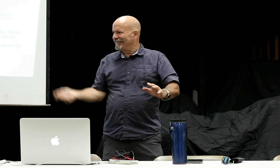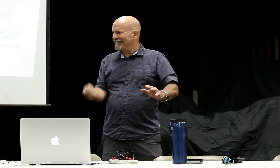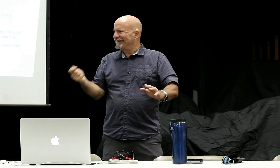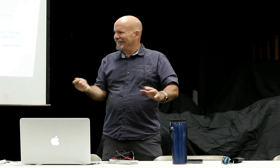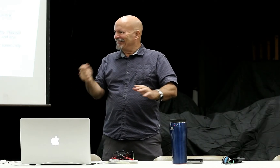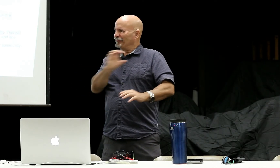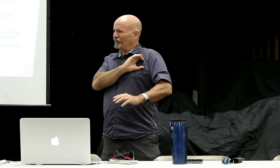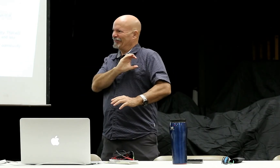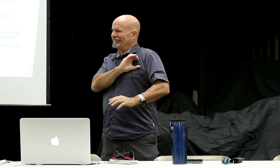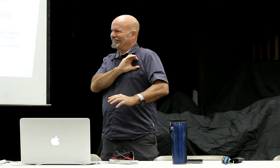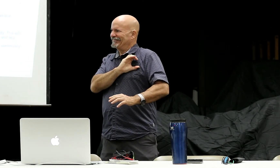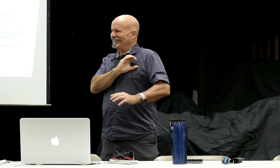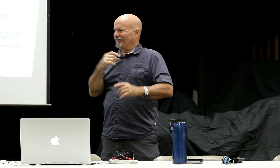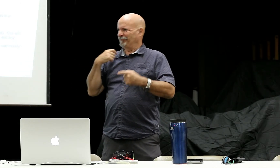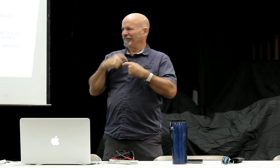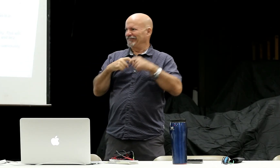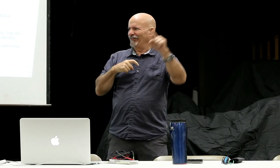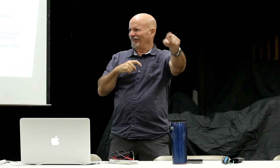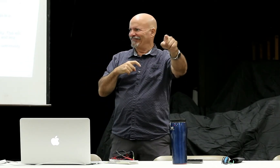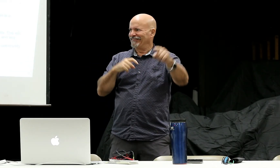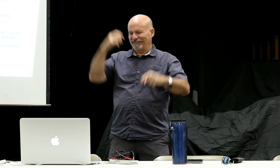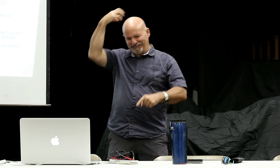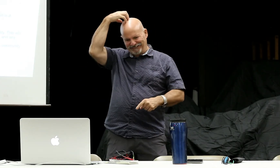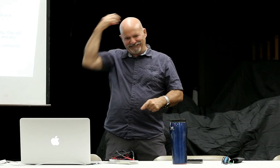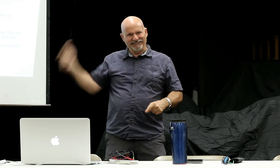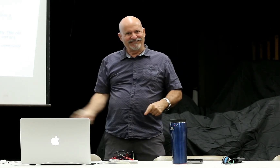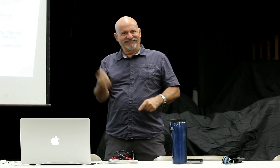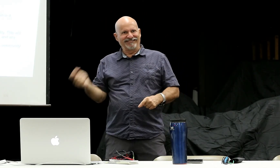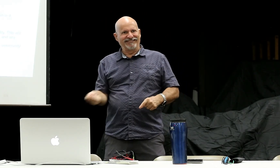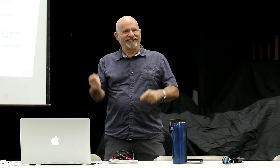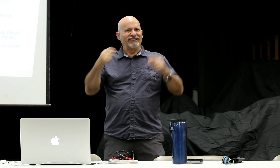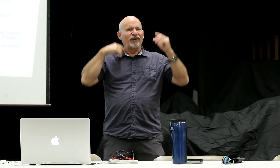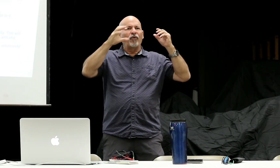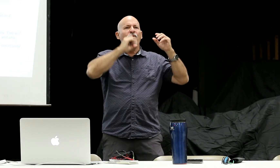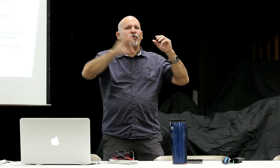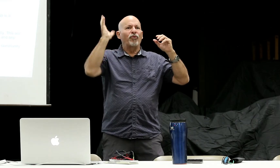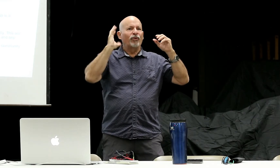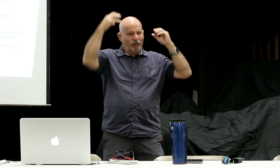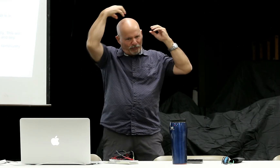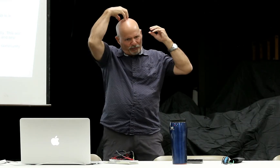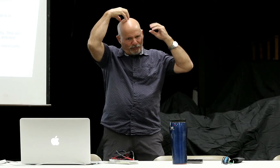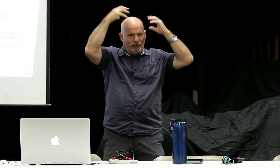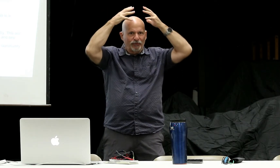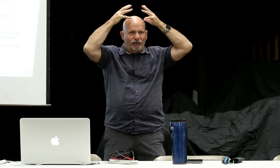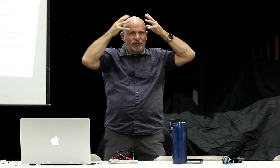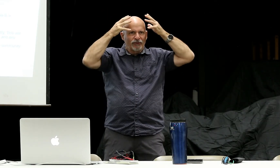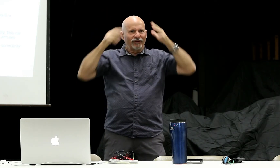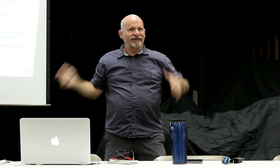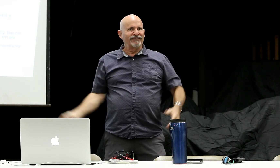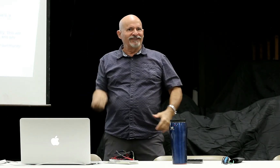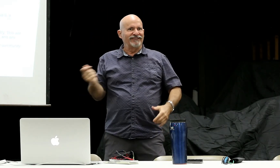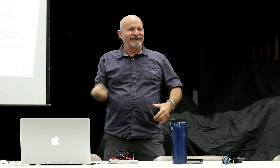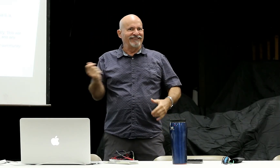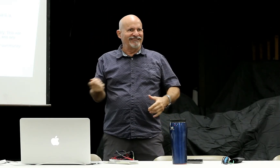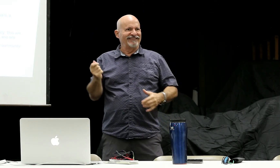There's been cases that have happened that I've seen over the years. And so it's important to have an interpreter there so that the parents have a